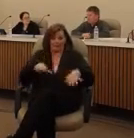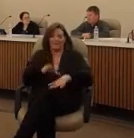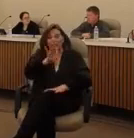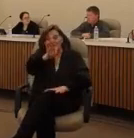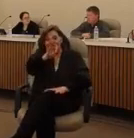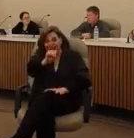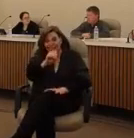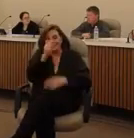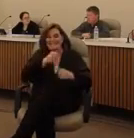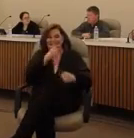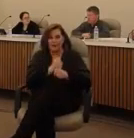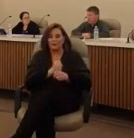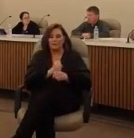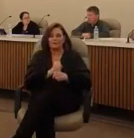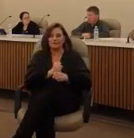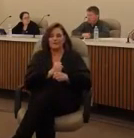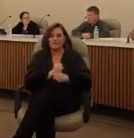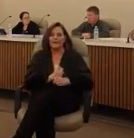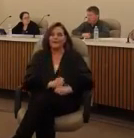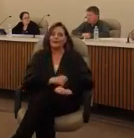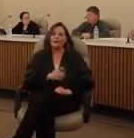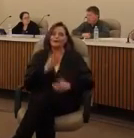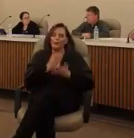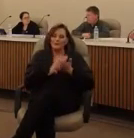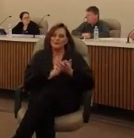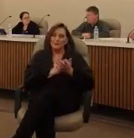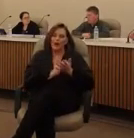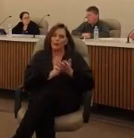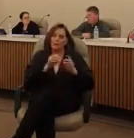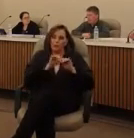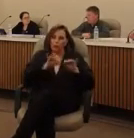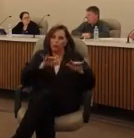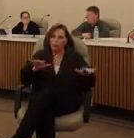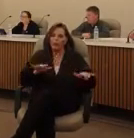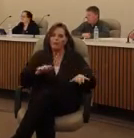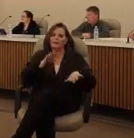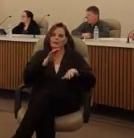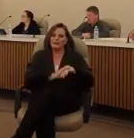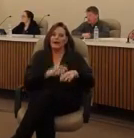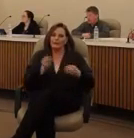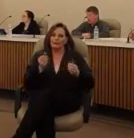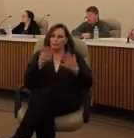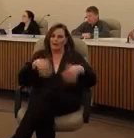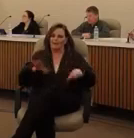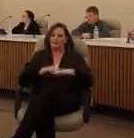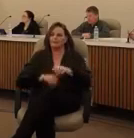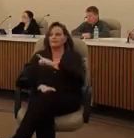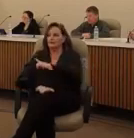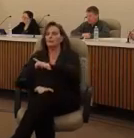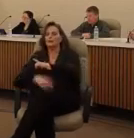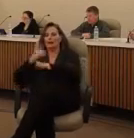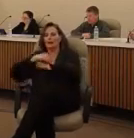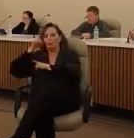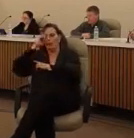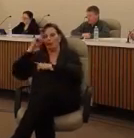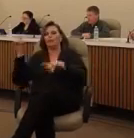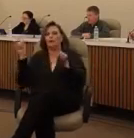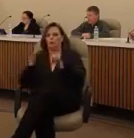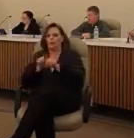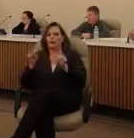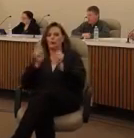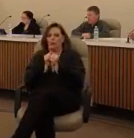some leaching into the soil of automotive fluids, so. They're going to comply with the Right. authorities on that.